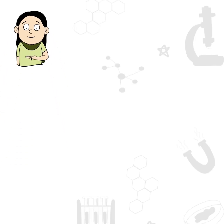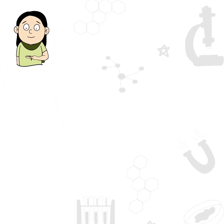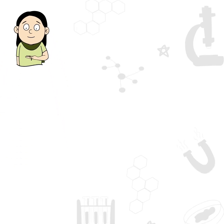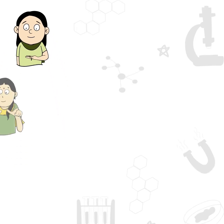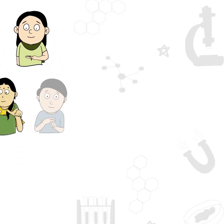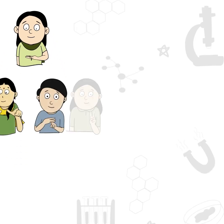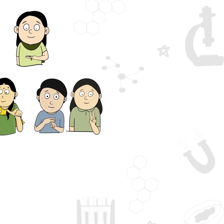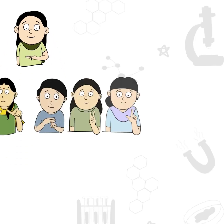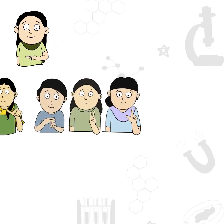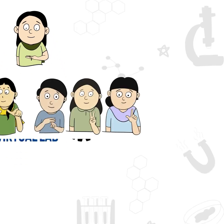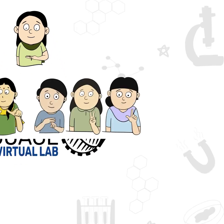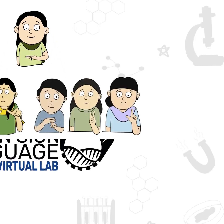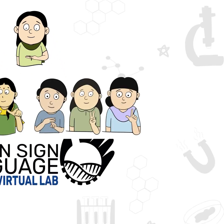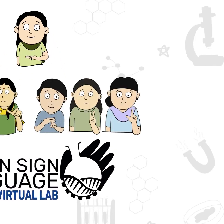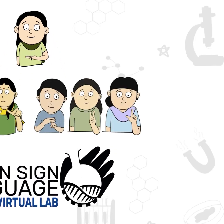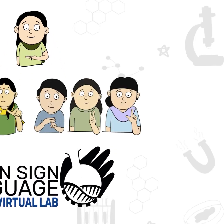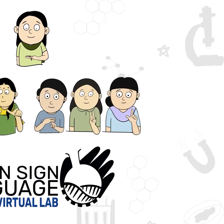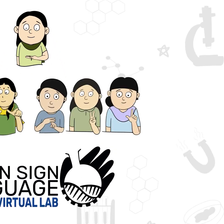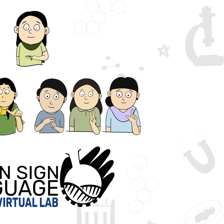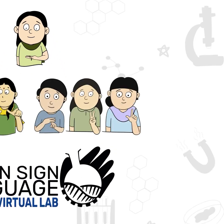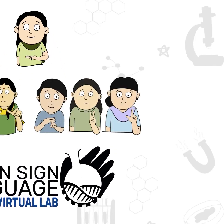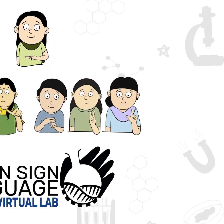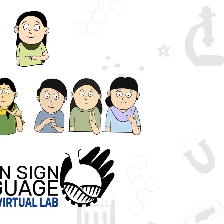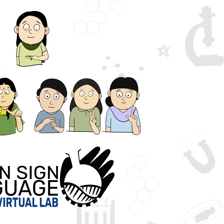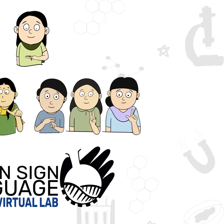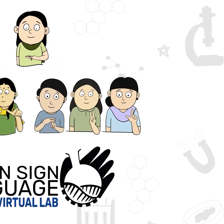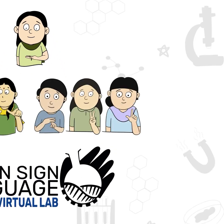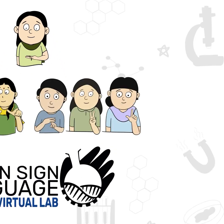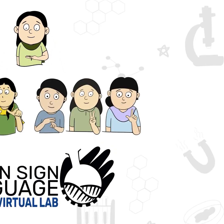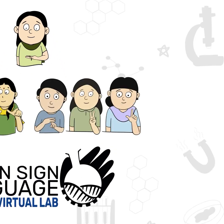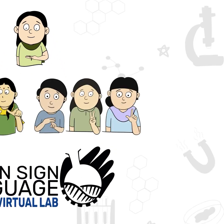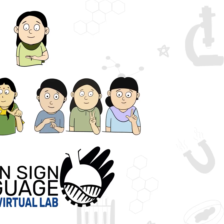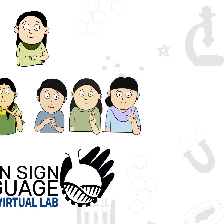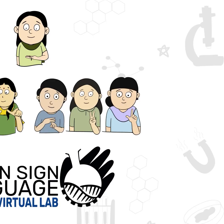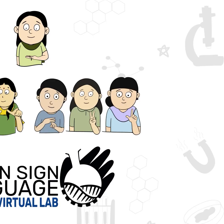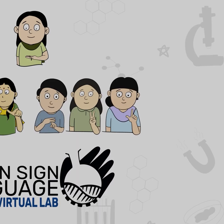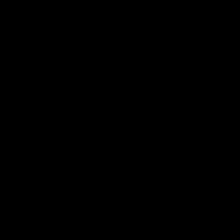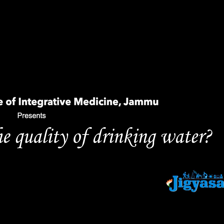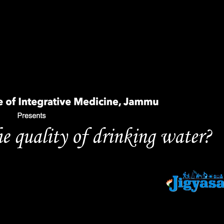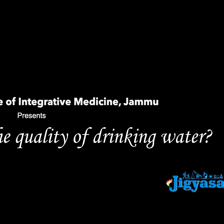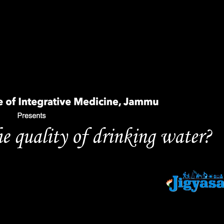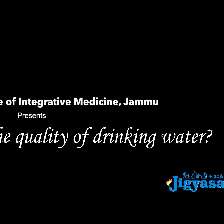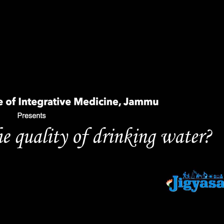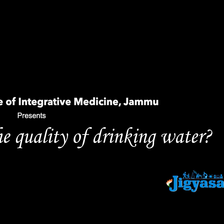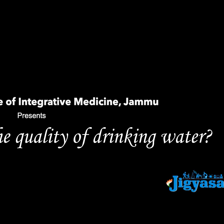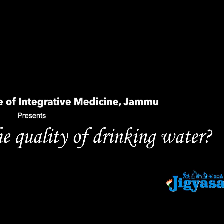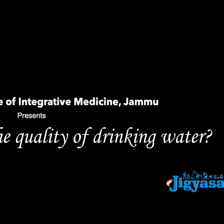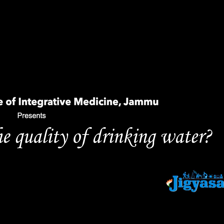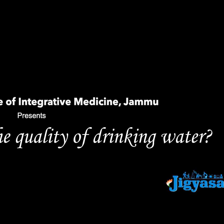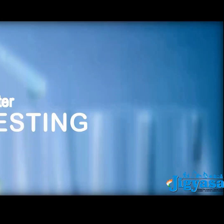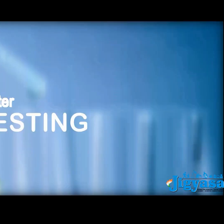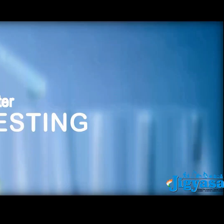Welcome to ISL enabled virtual lab of CSIR.